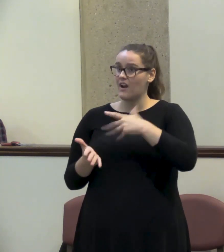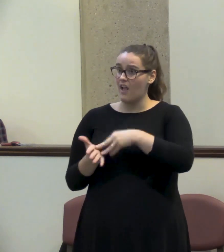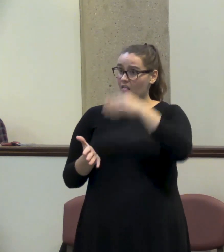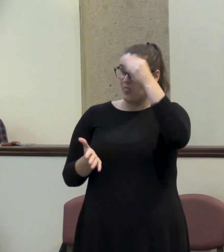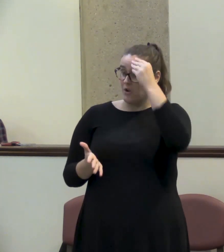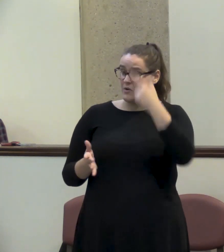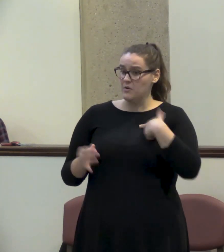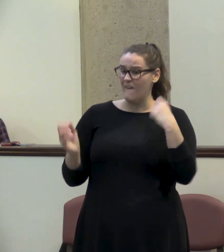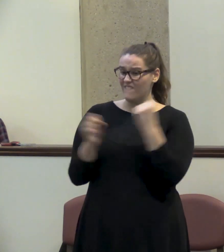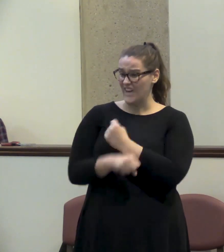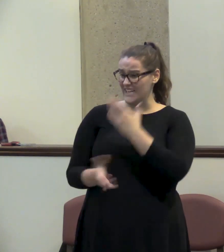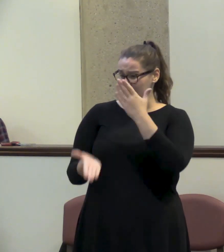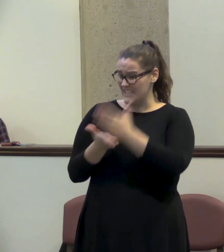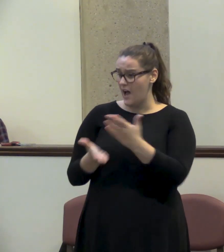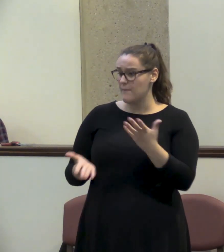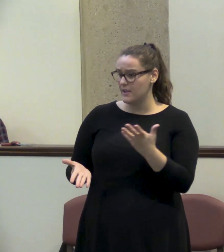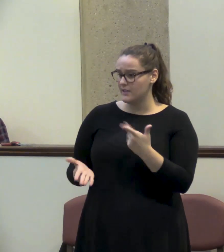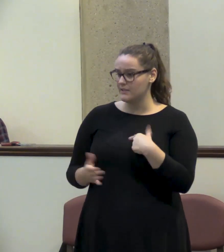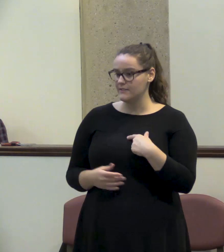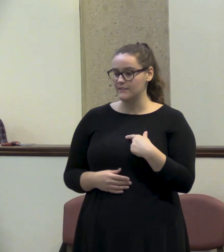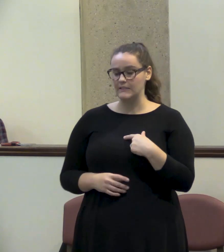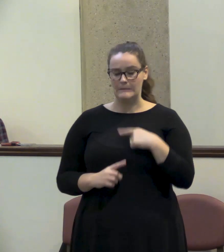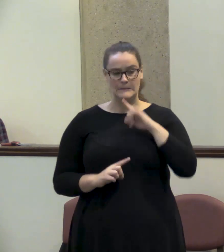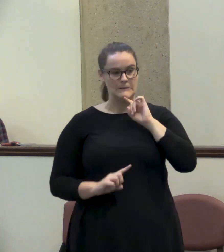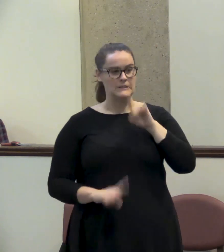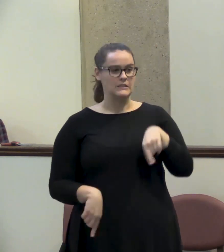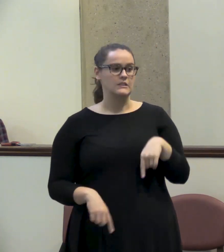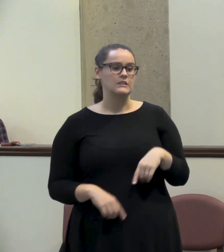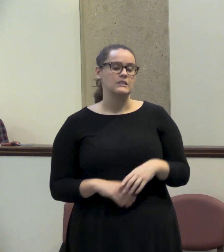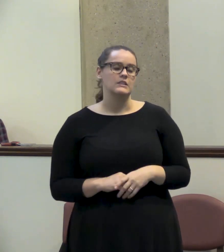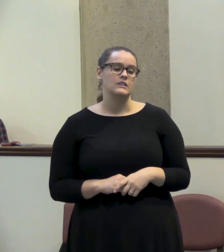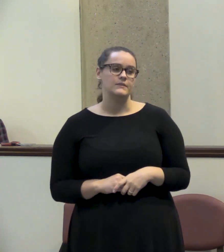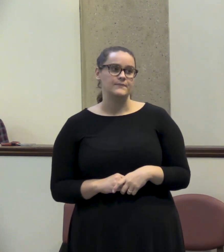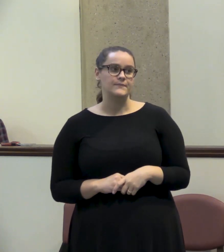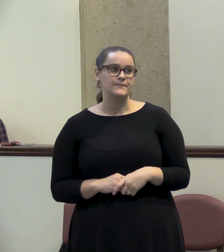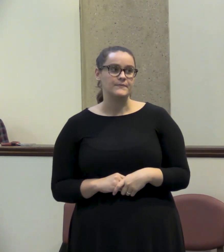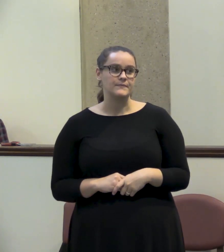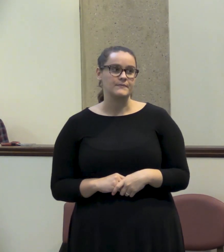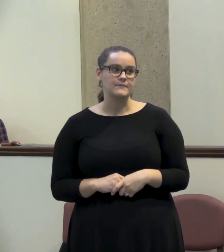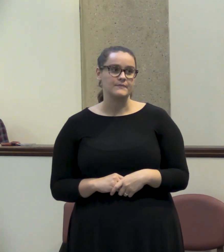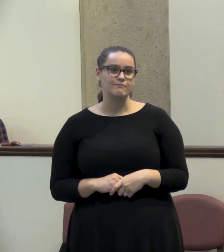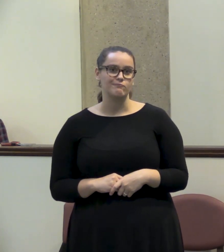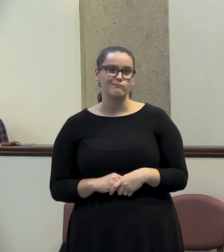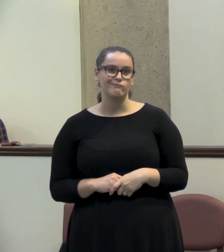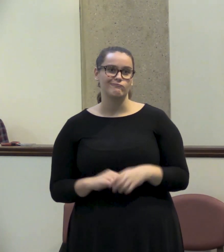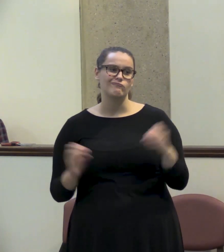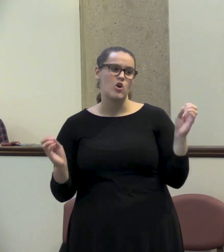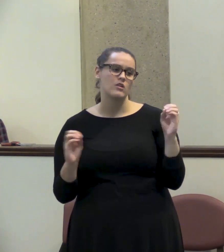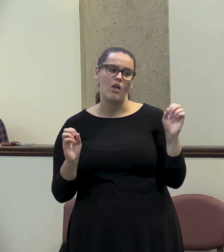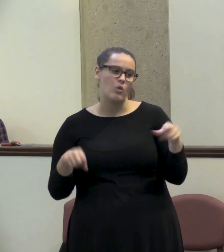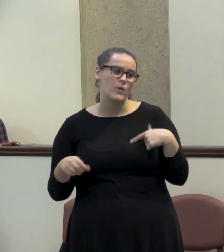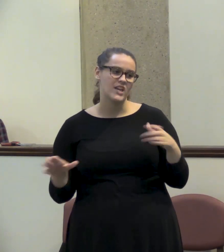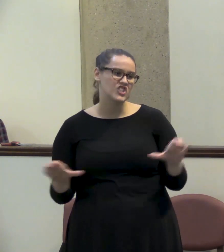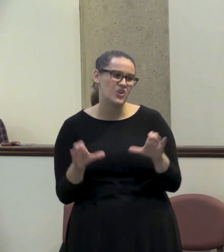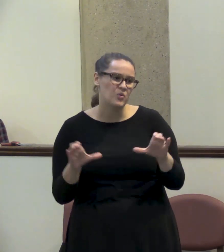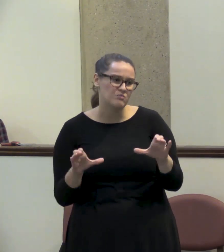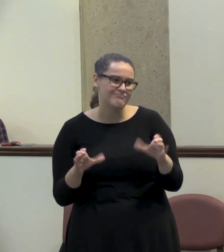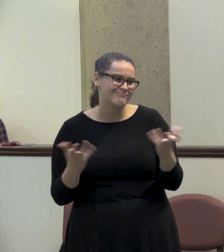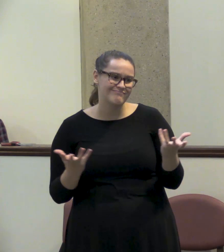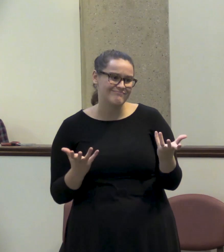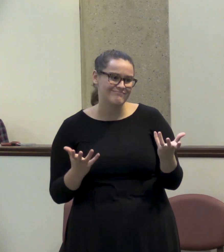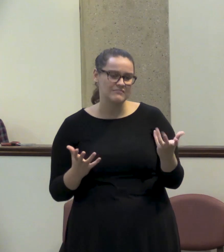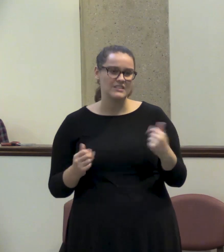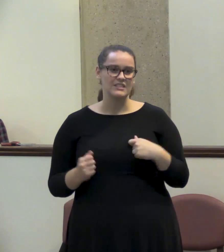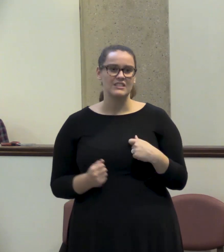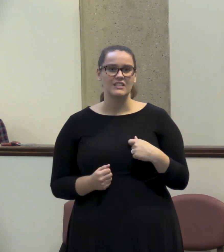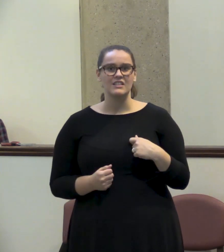we were fighting to stop it. And his response was, that there's nothing that we can do, that Curtis Bay